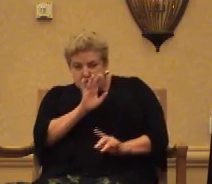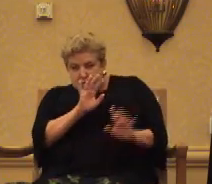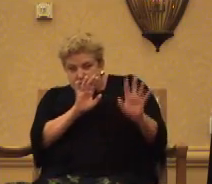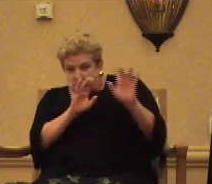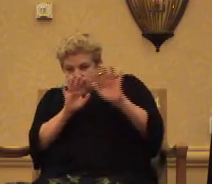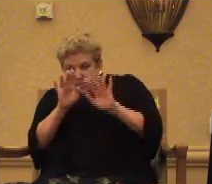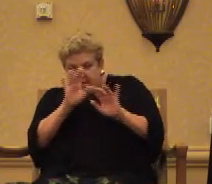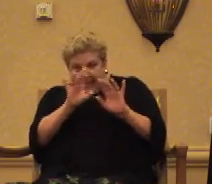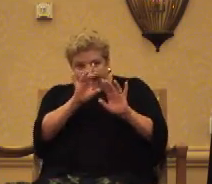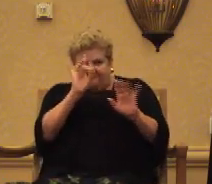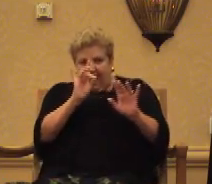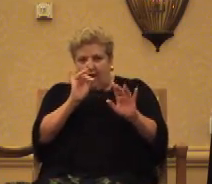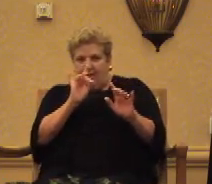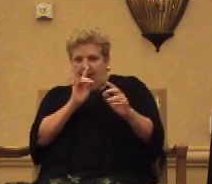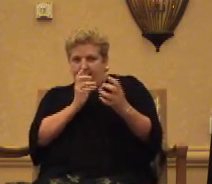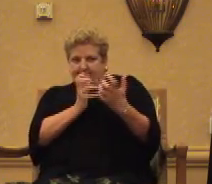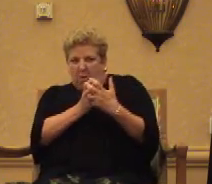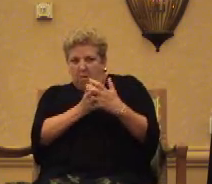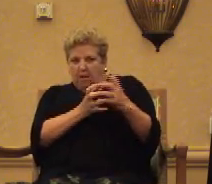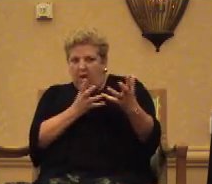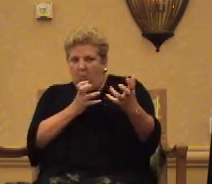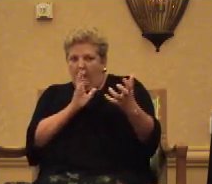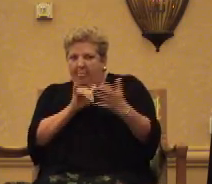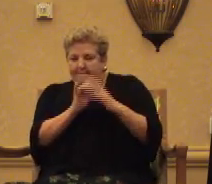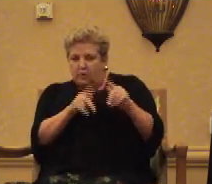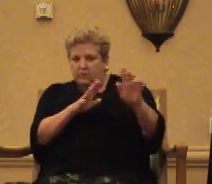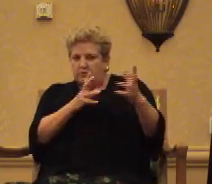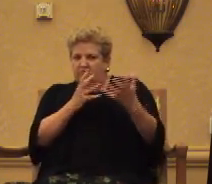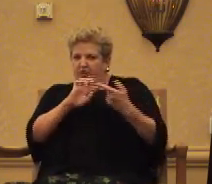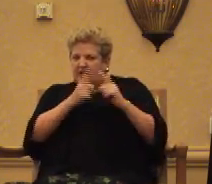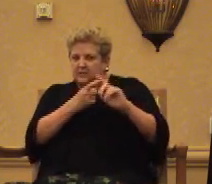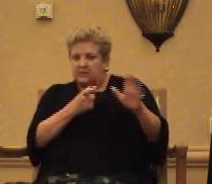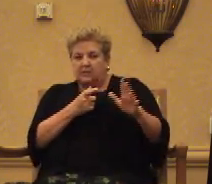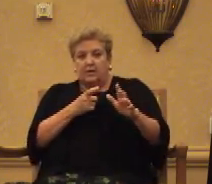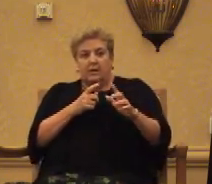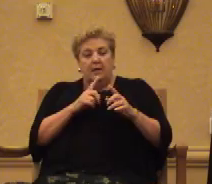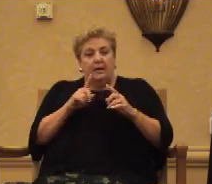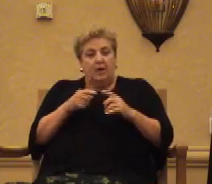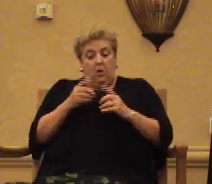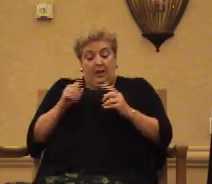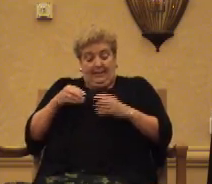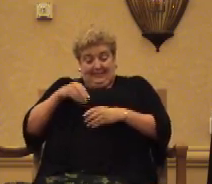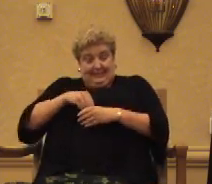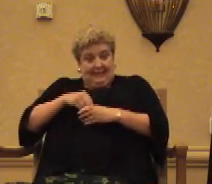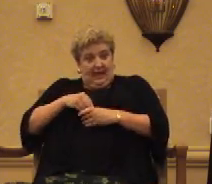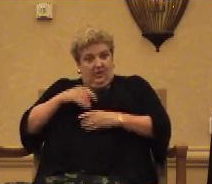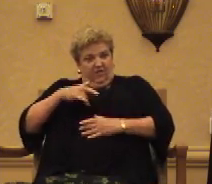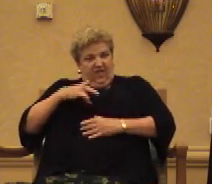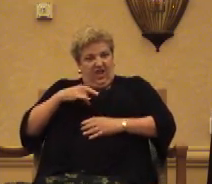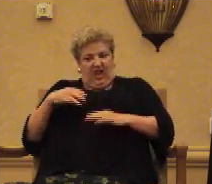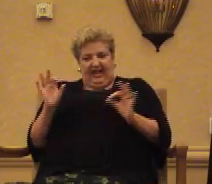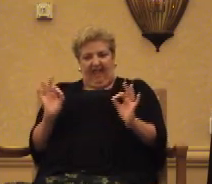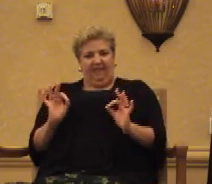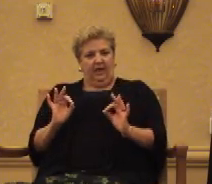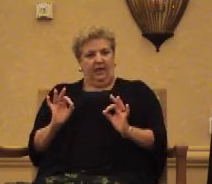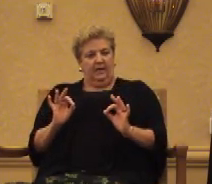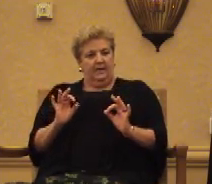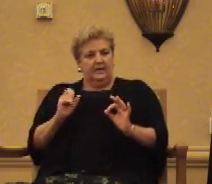with them. They looked like they had it happening. When you're secretly nothing, you got to look for the people that look like they're something and hope